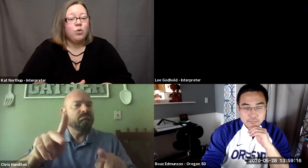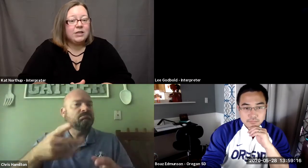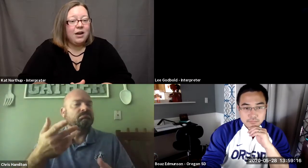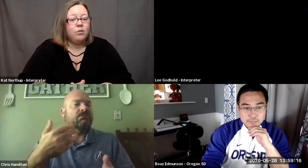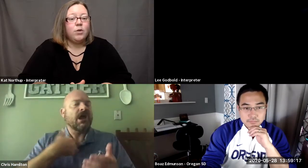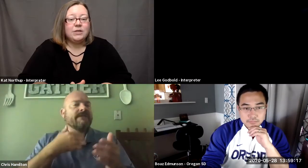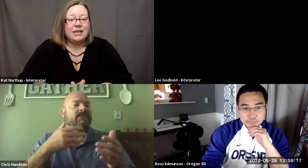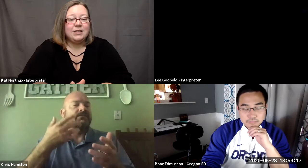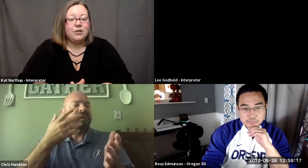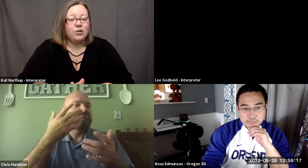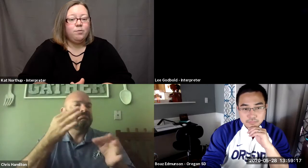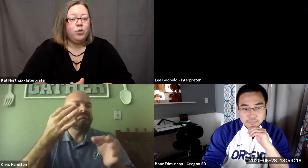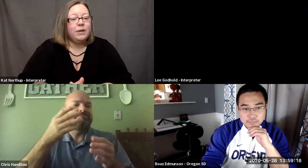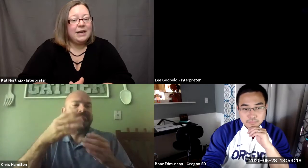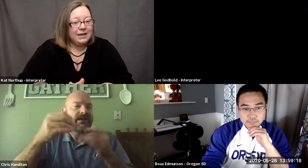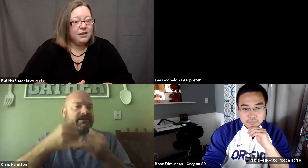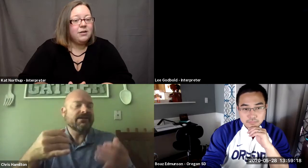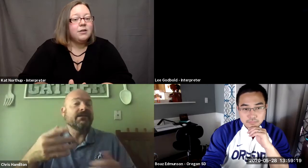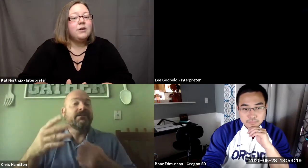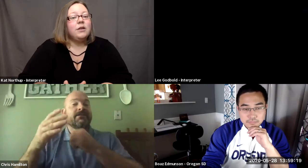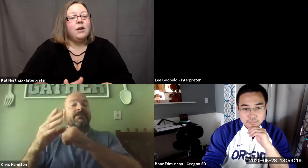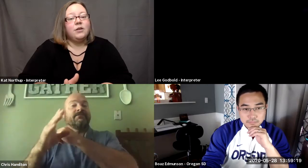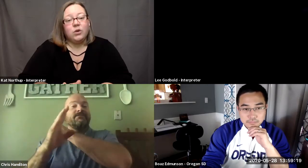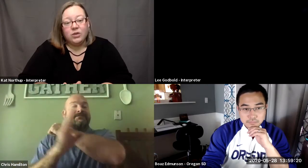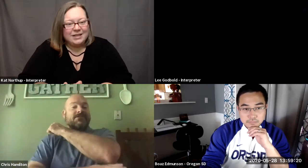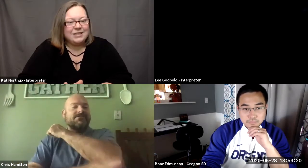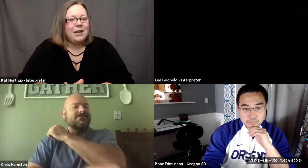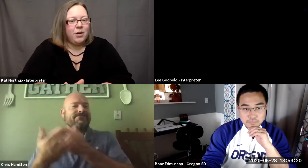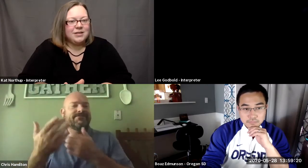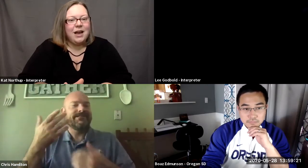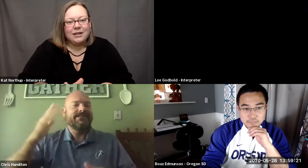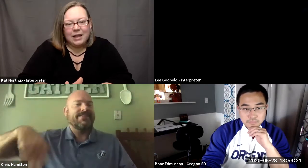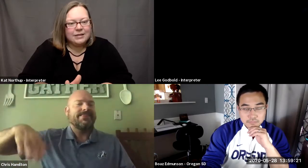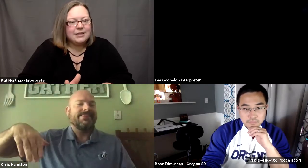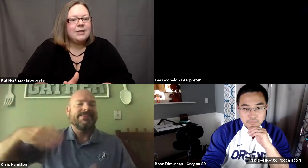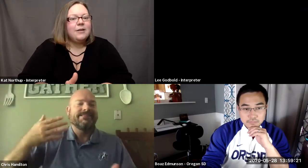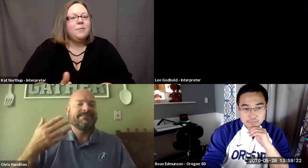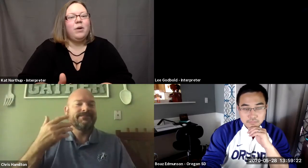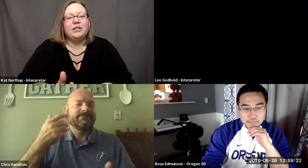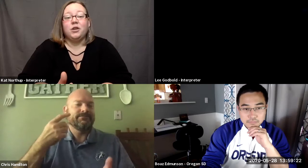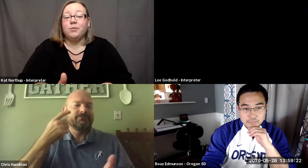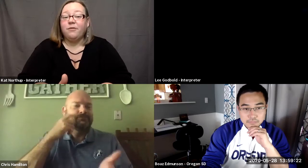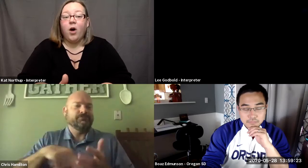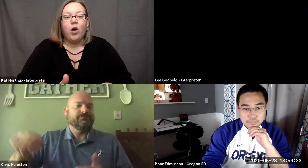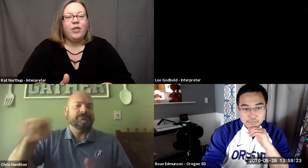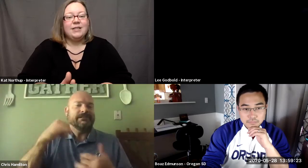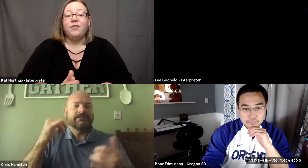worked out. Most states are permitting certain things amongst guidelines, but in terms of fall, things have not